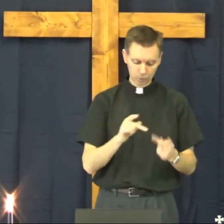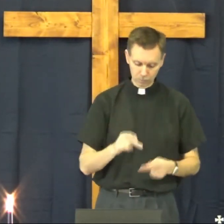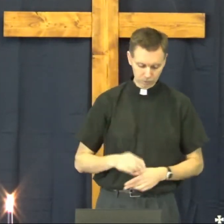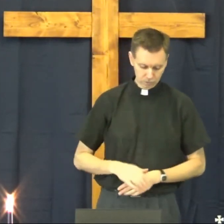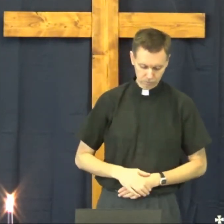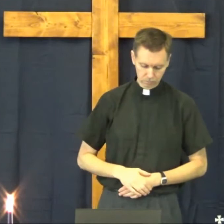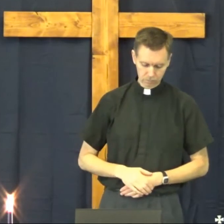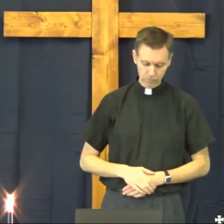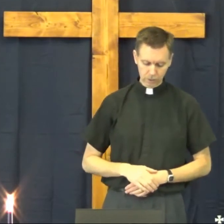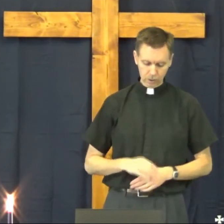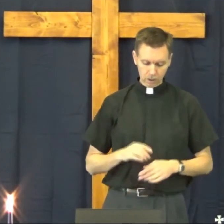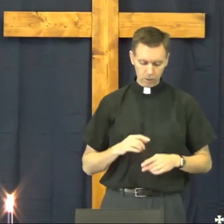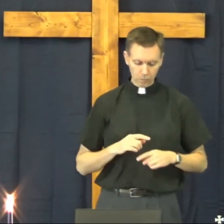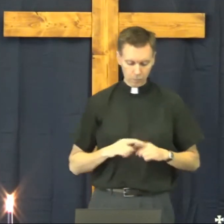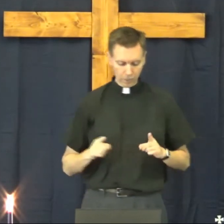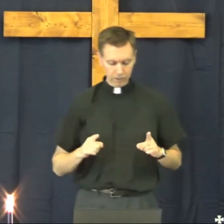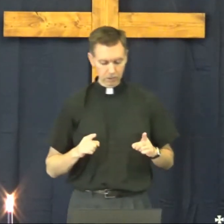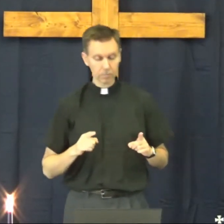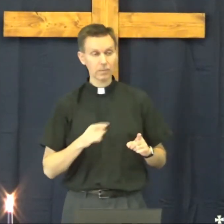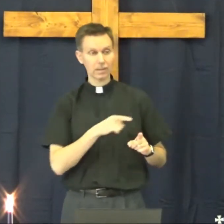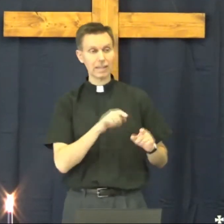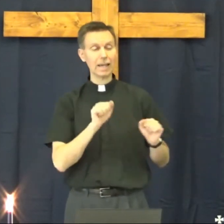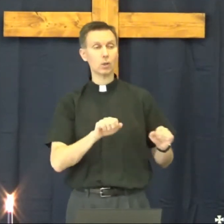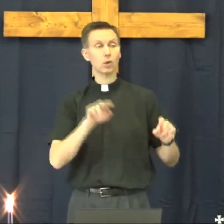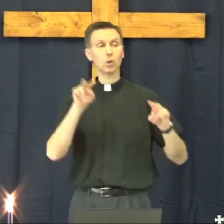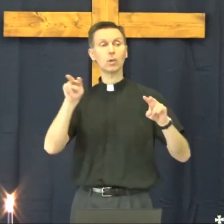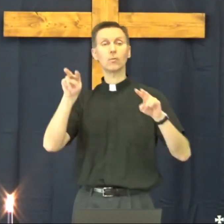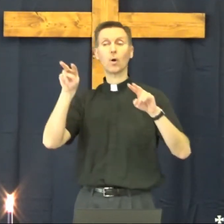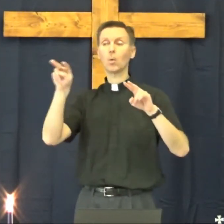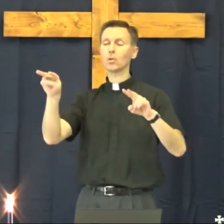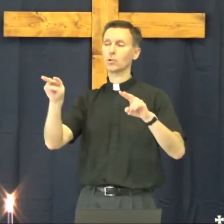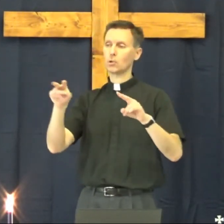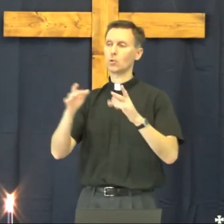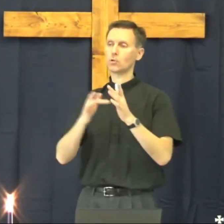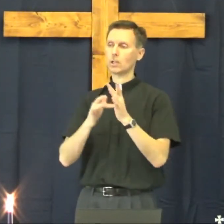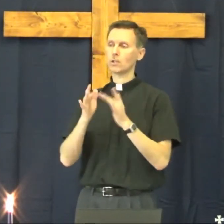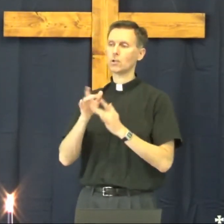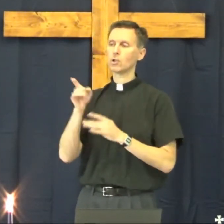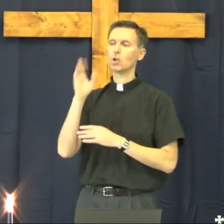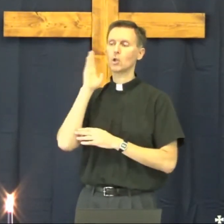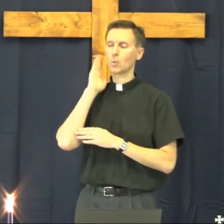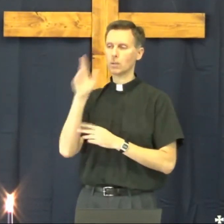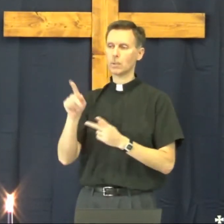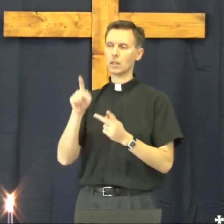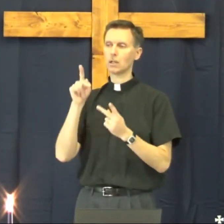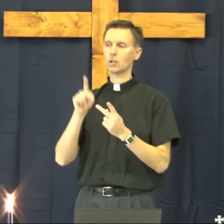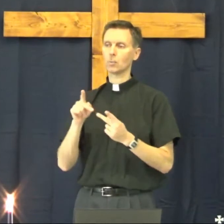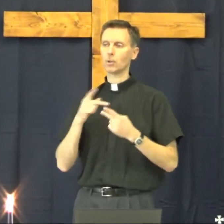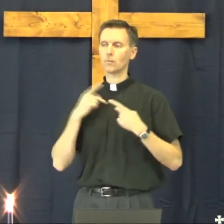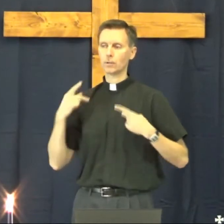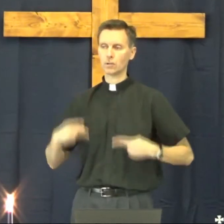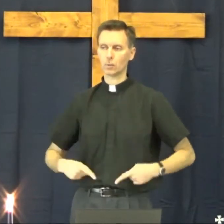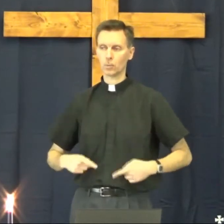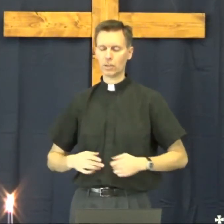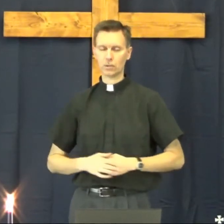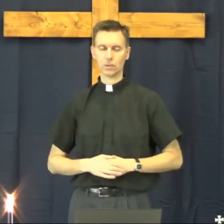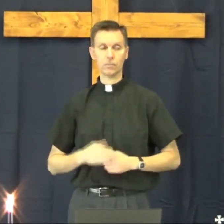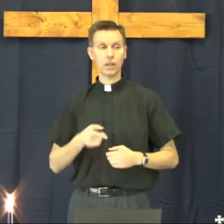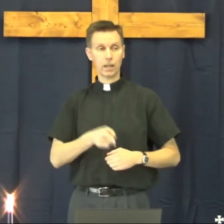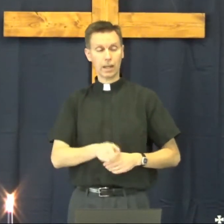perfect. But they could look forward to Jesus, who would be the perfect priest. And